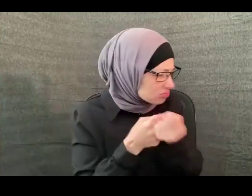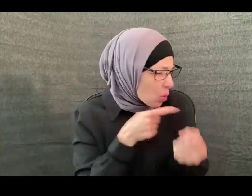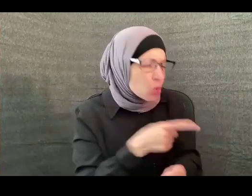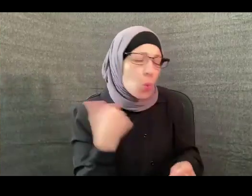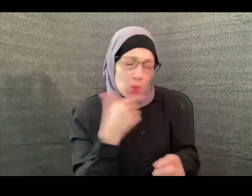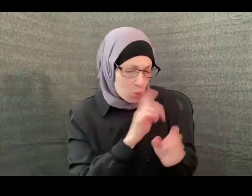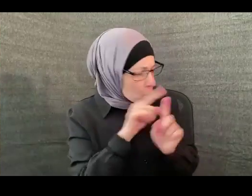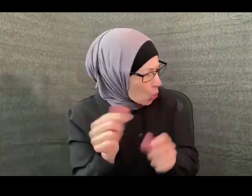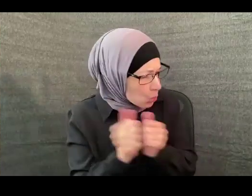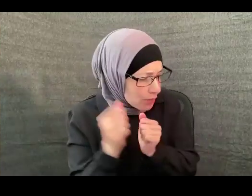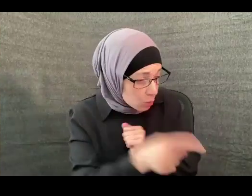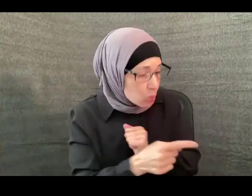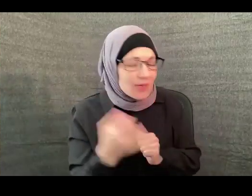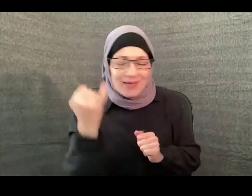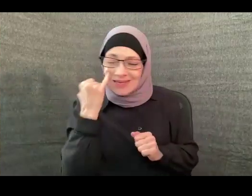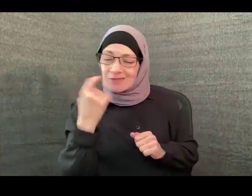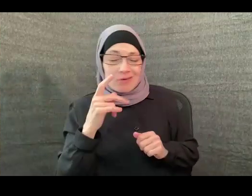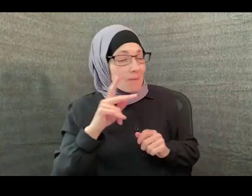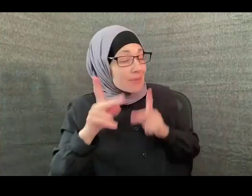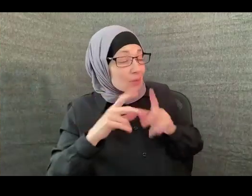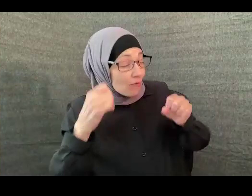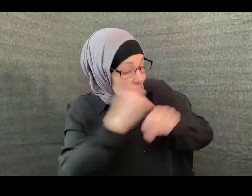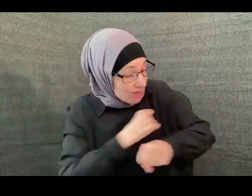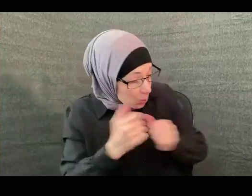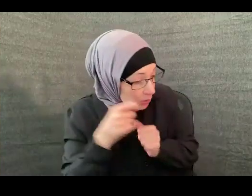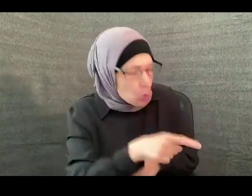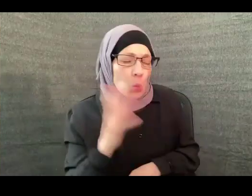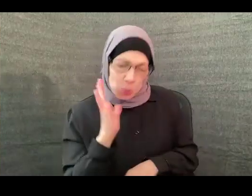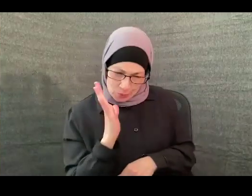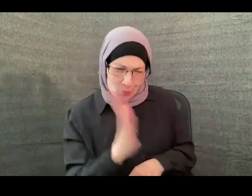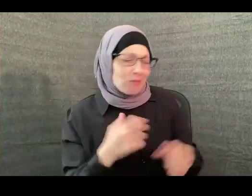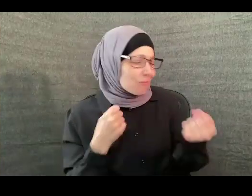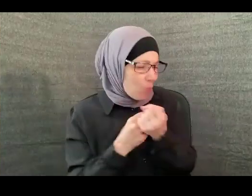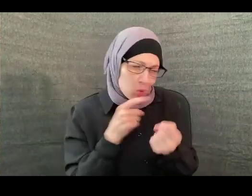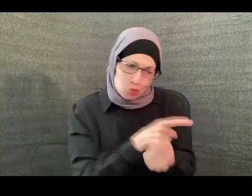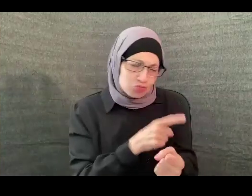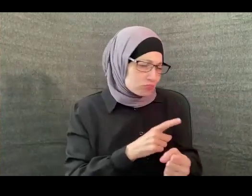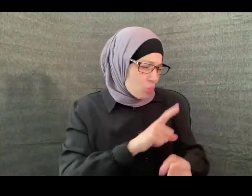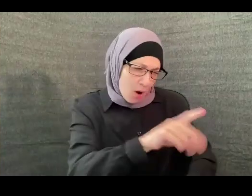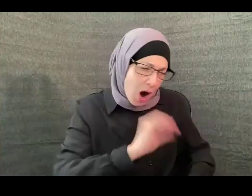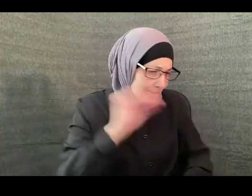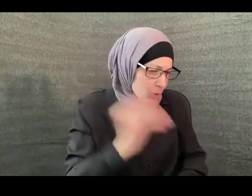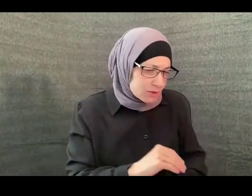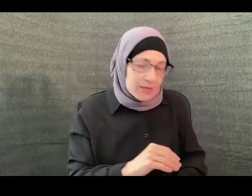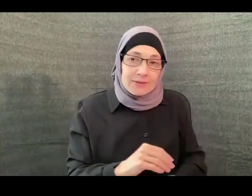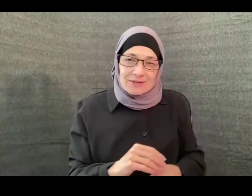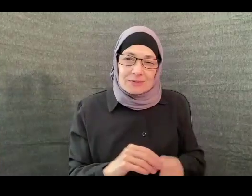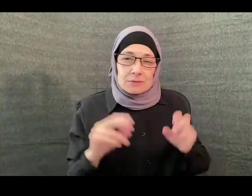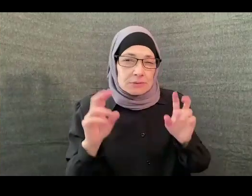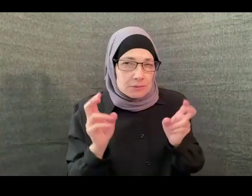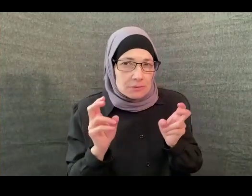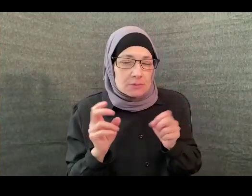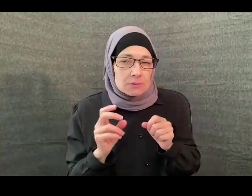are fought, we are going to fight along your side, meaning against